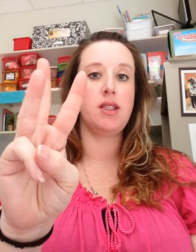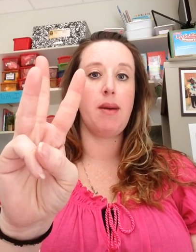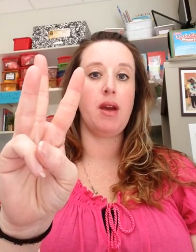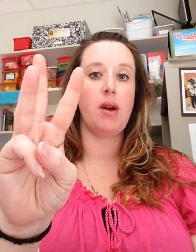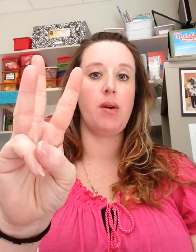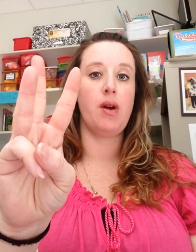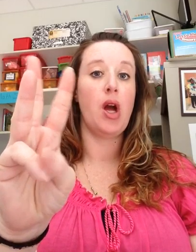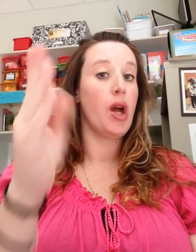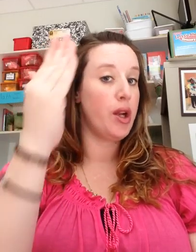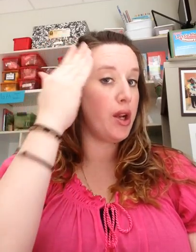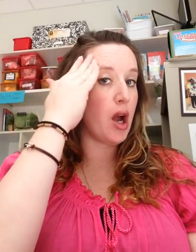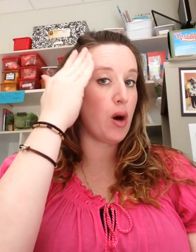N-O-W, no.